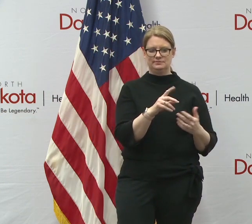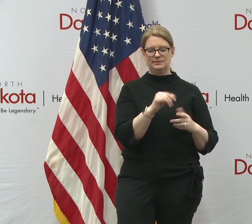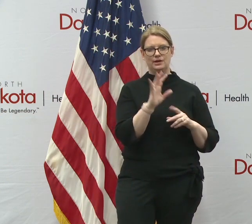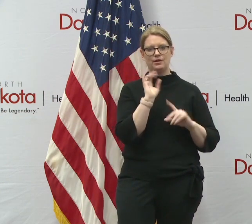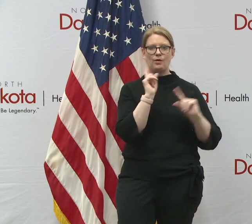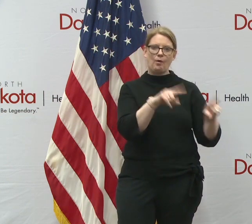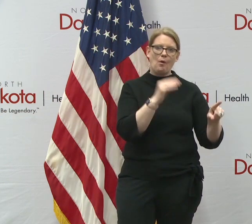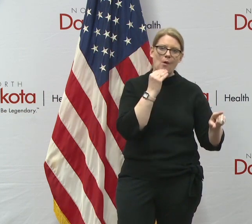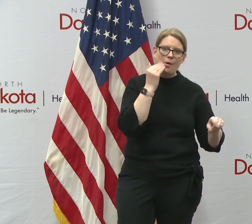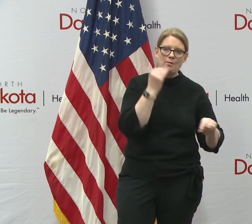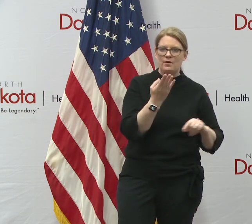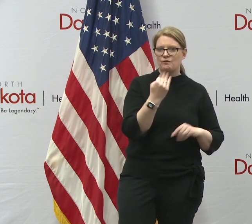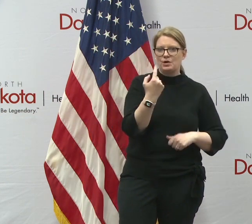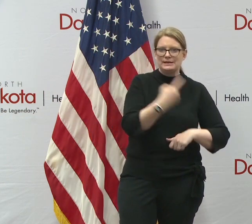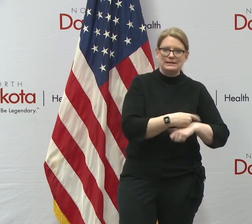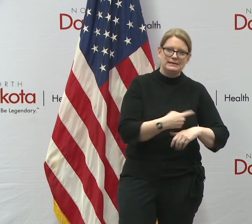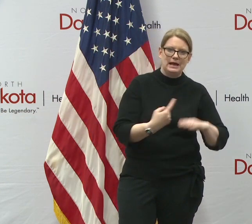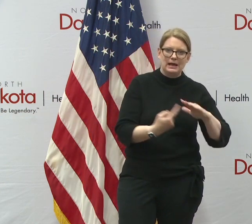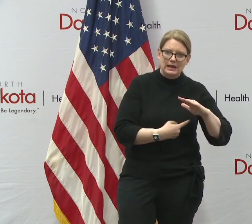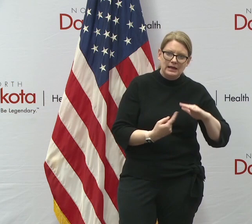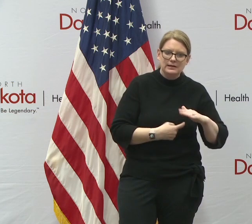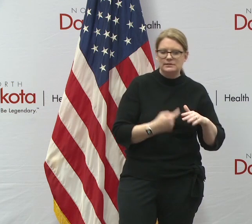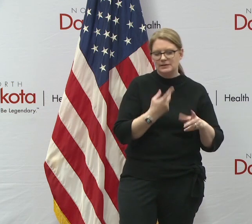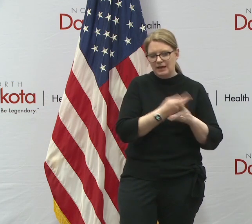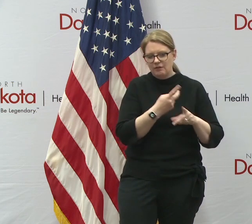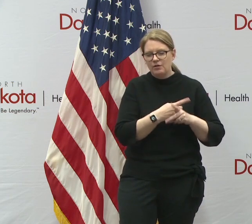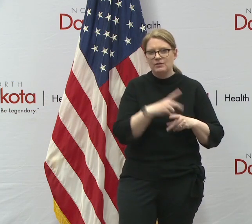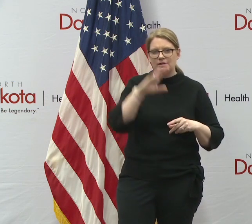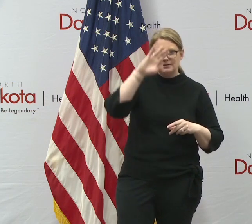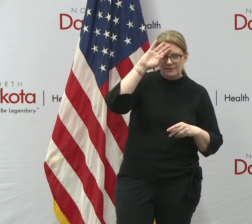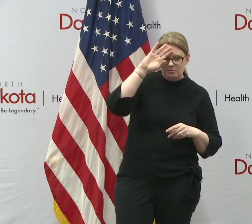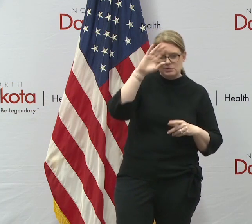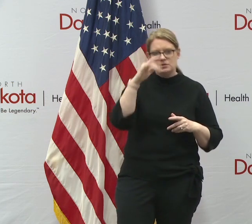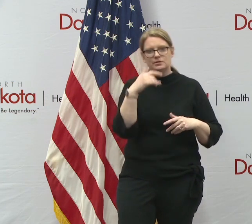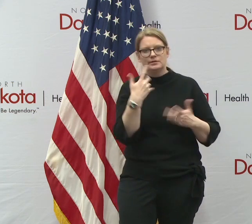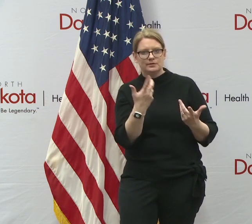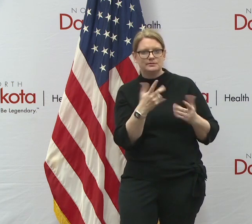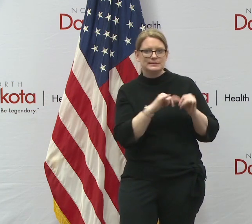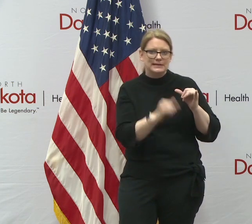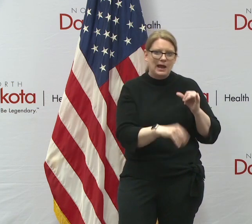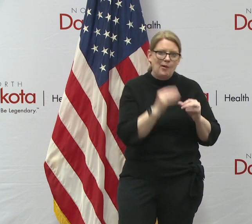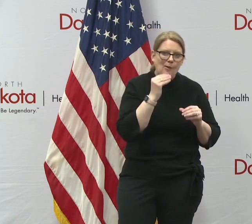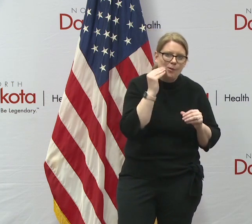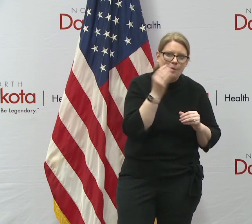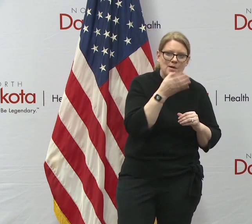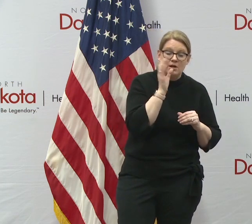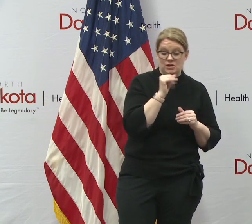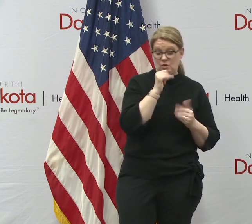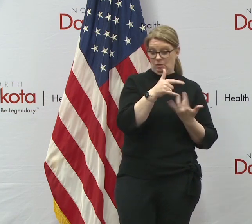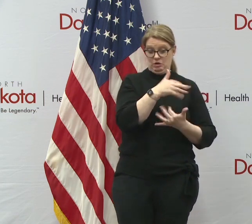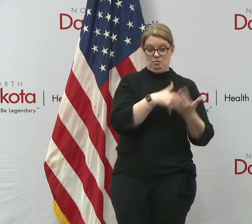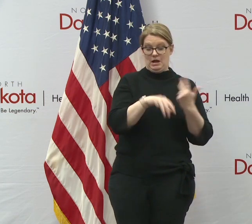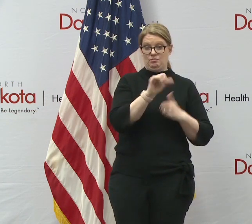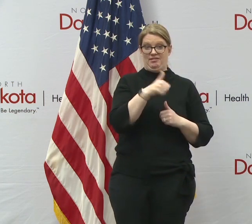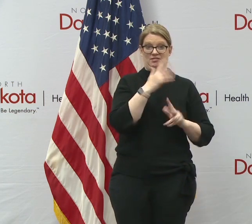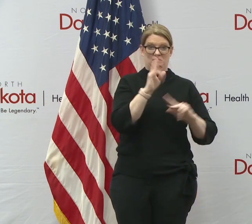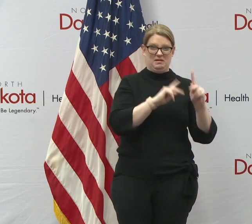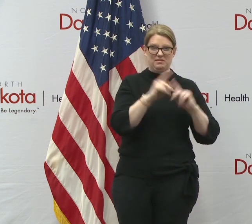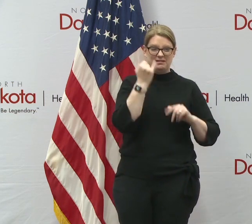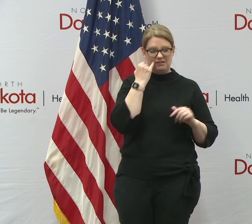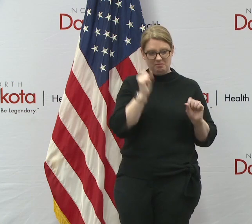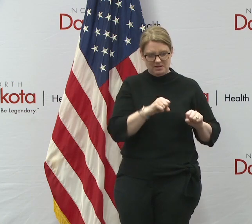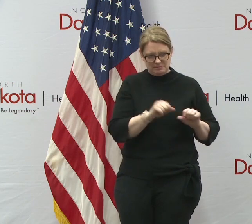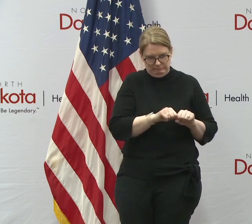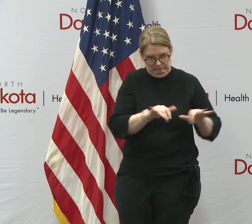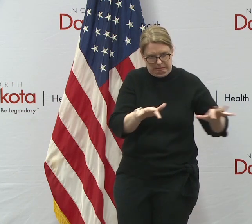home for 14 days, drink fluids, watch your temperature, call us if it gets worse. Don't interact with other people in case you could be infectious. But